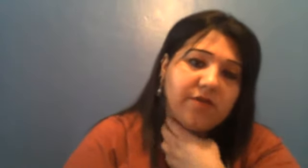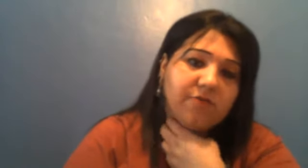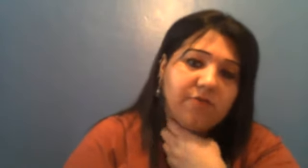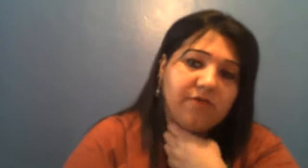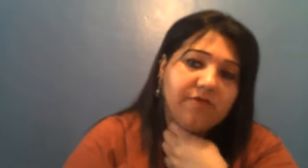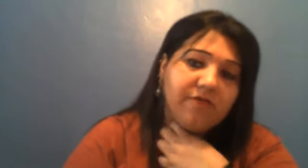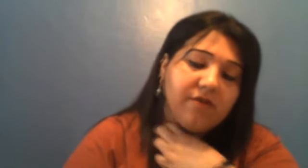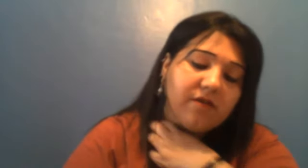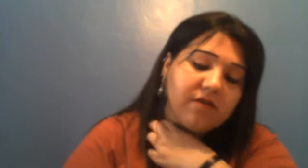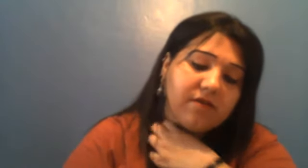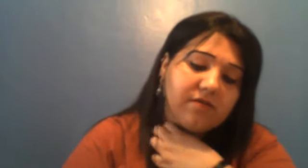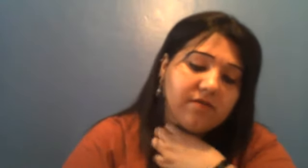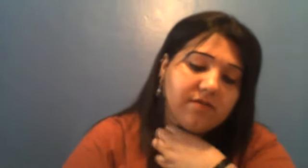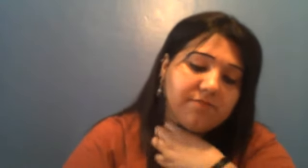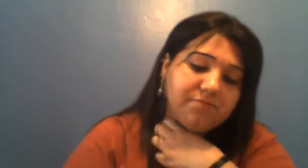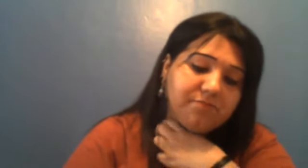know of. Cause, um,